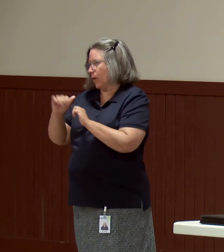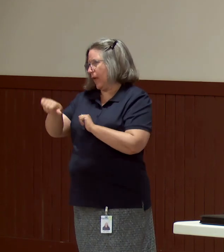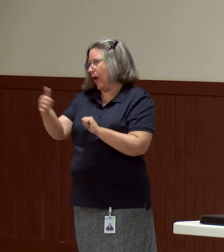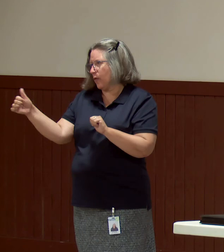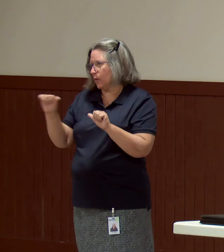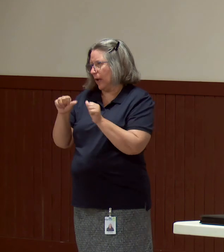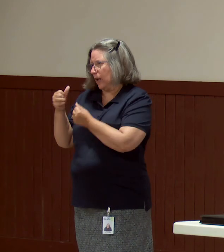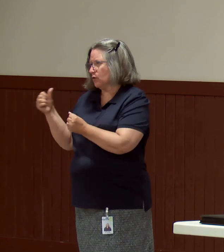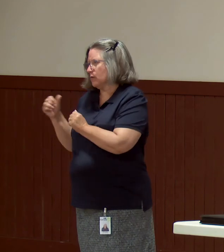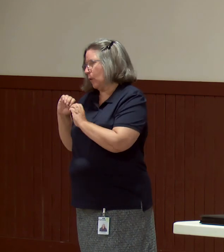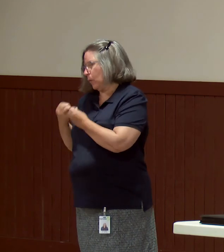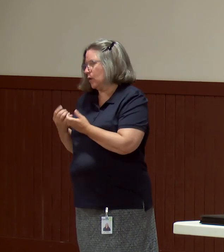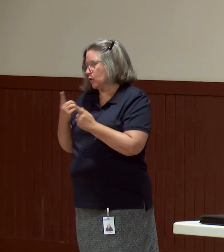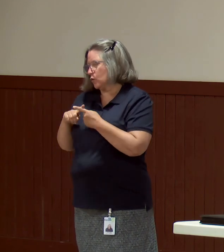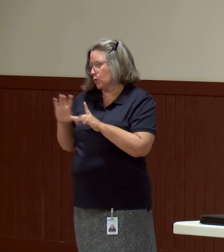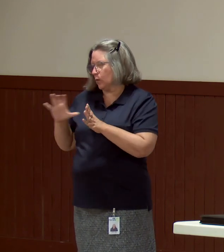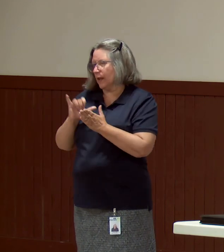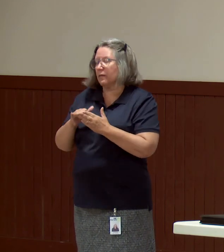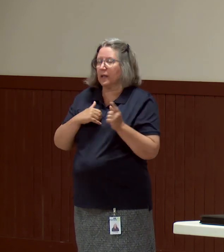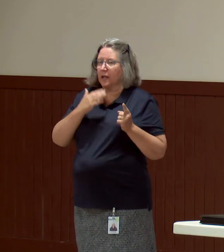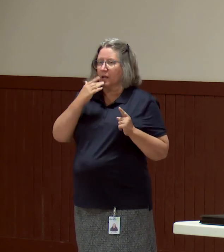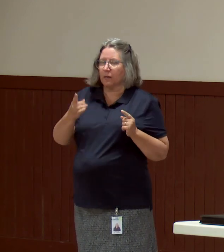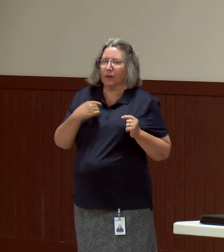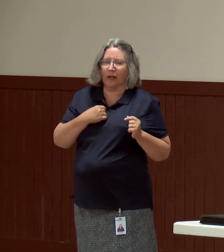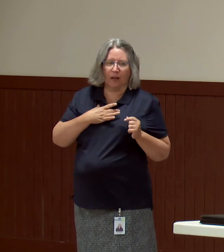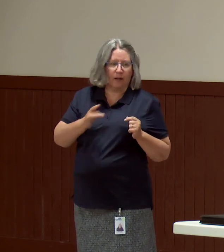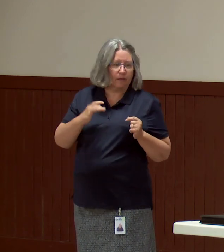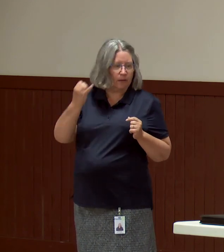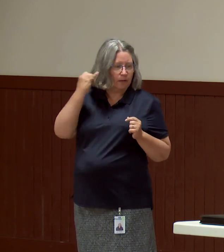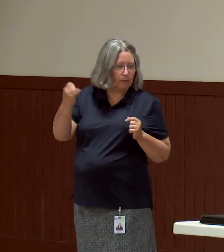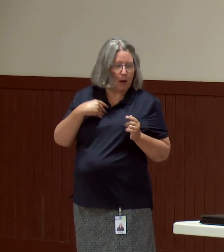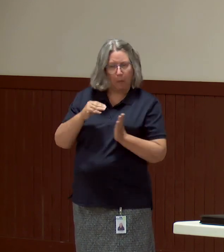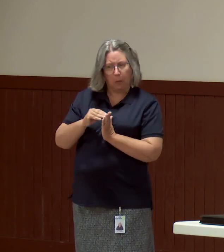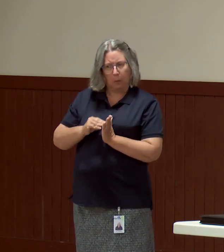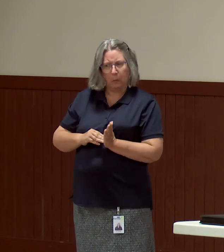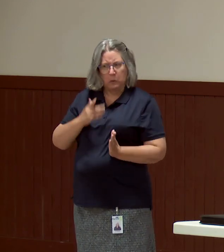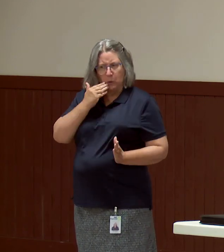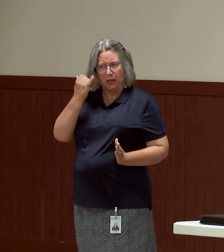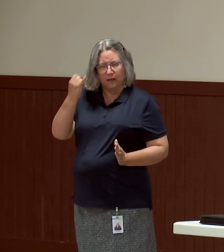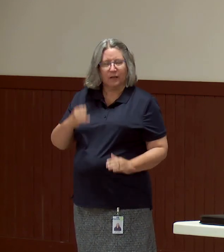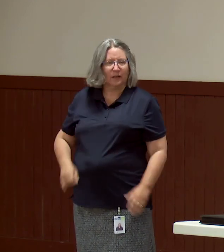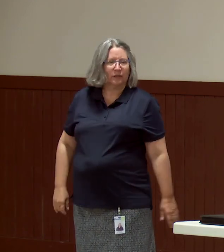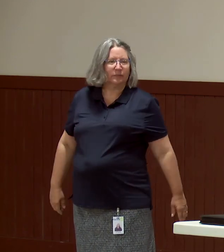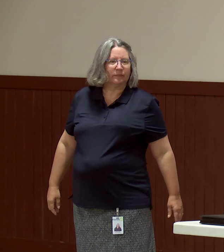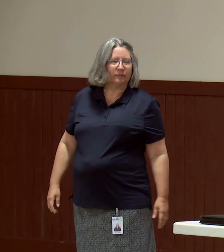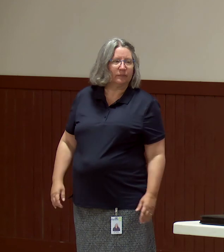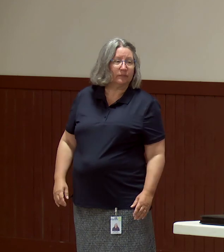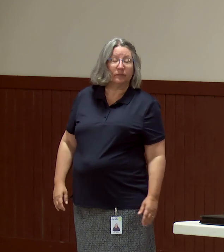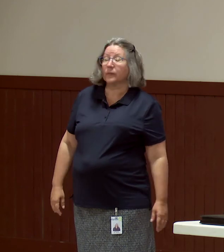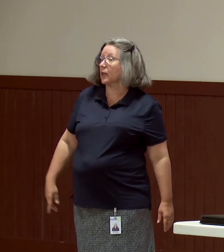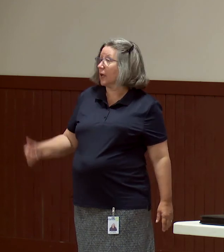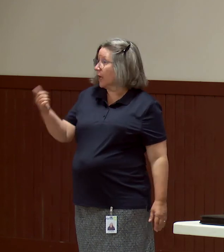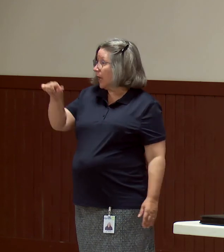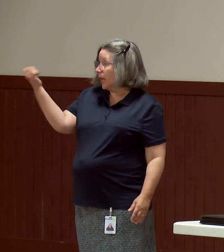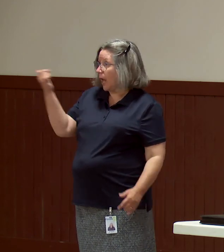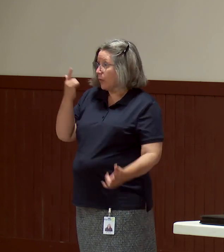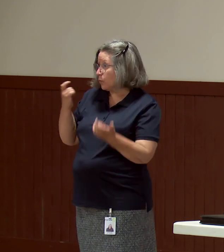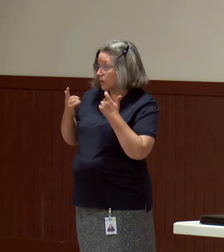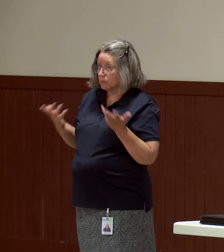Right, I understand that. In fact, we just came up with your idea and wrote it down, or part of your idea. So is there any other